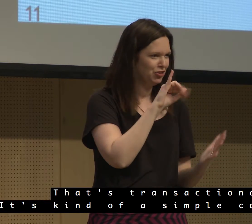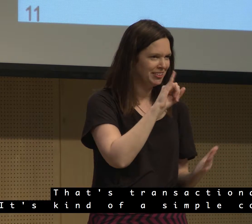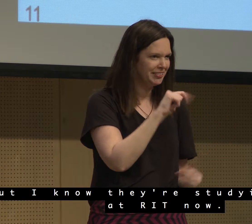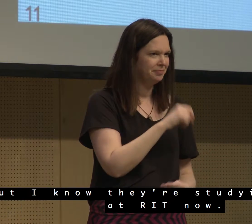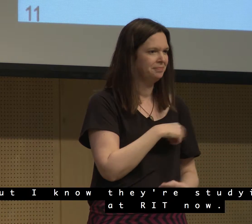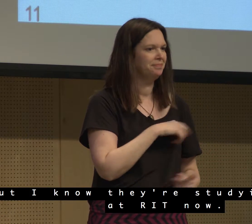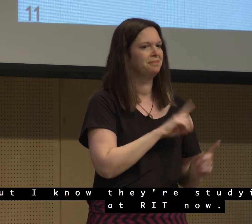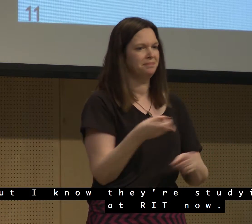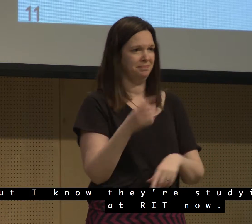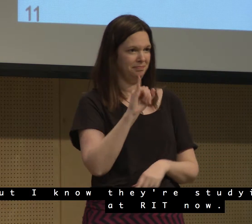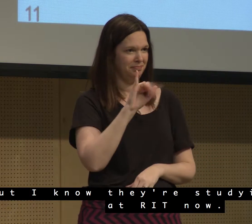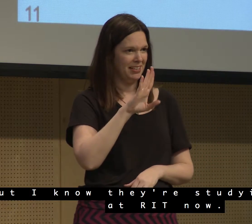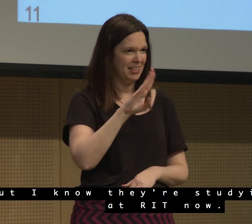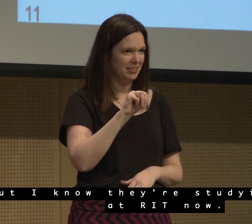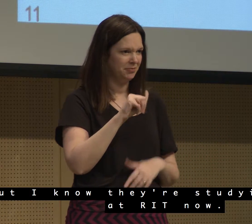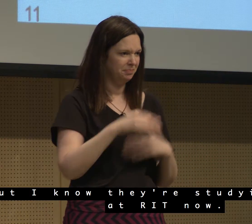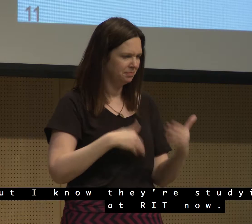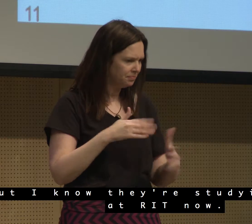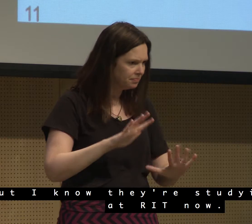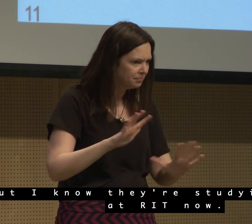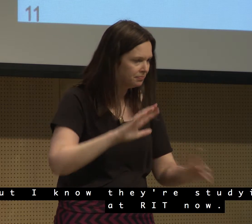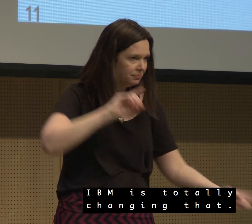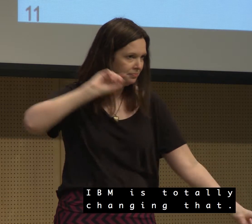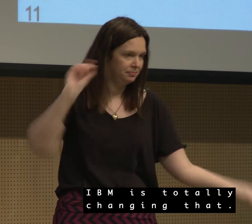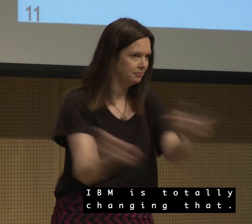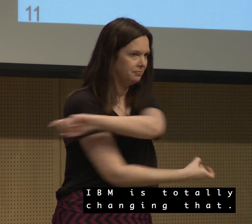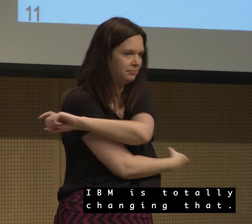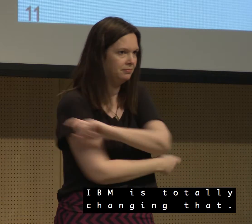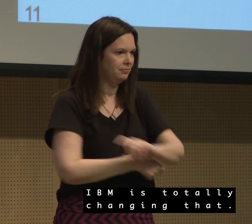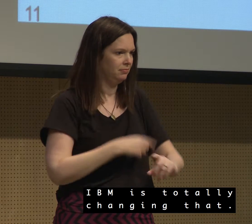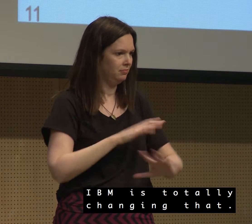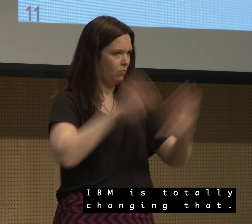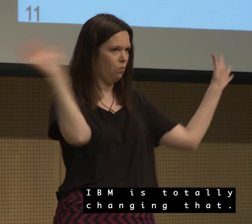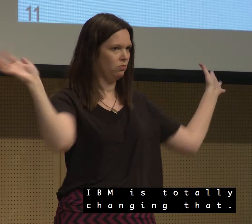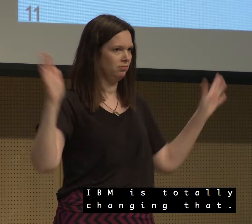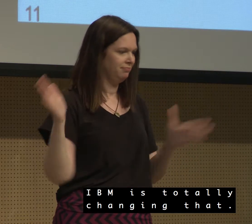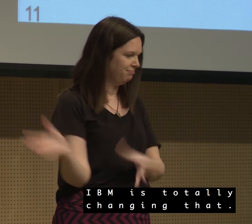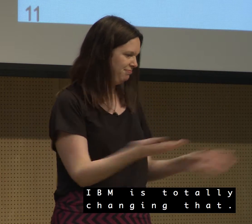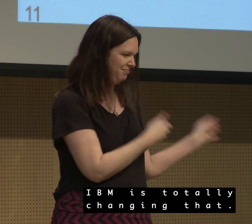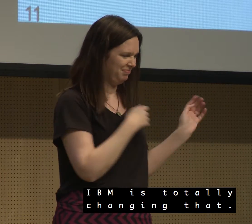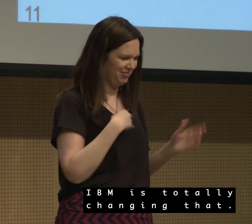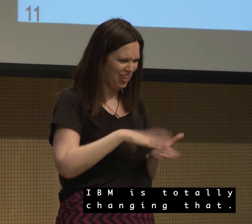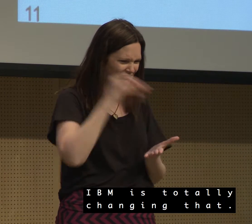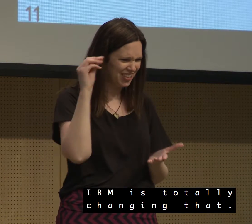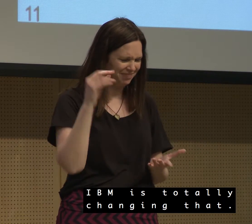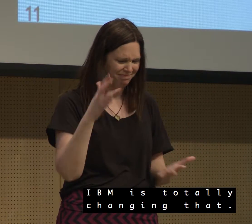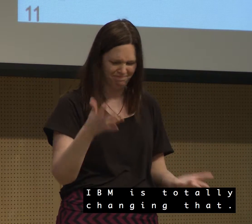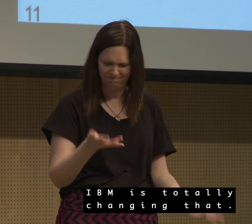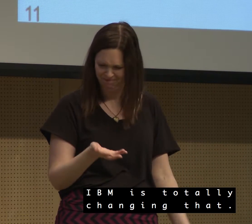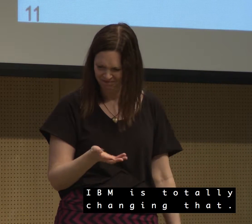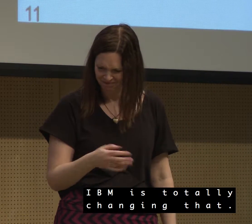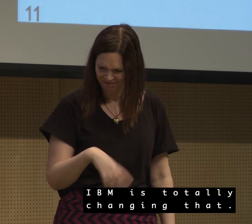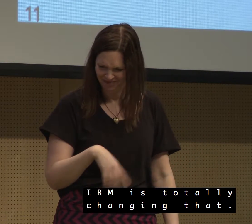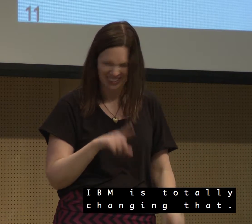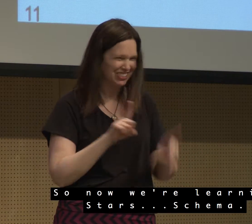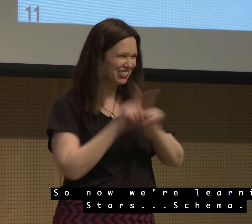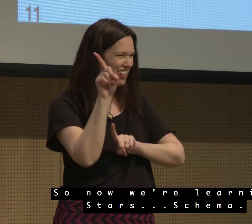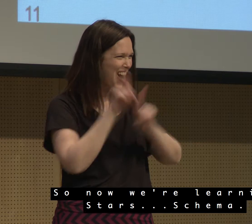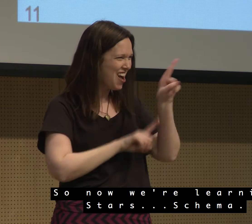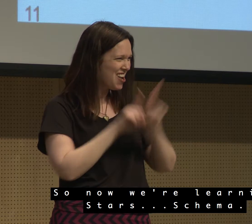but I know they're studying that at RIT now. IBM is totally changing that. So now